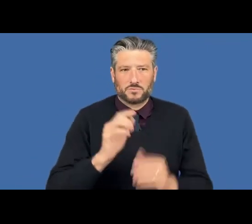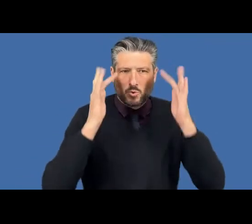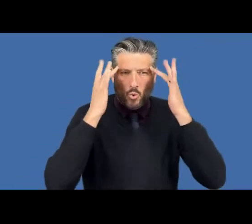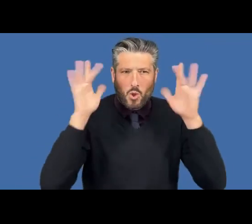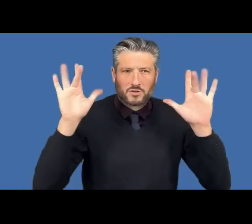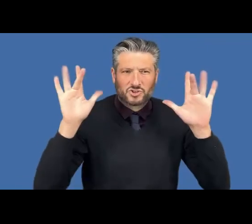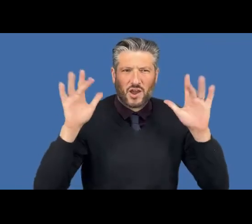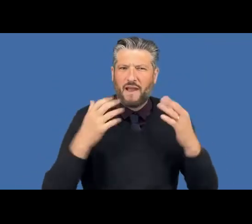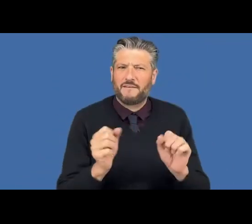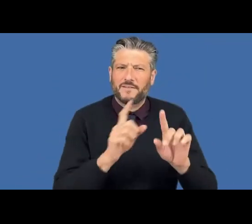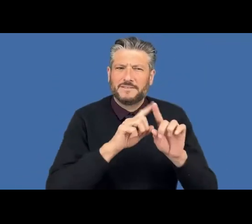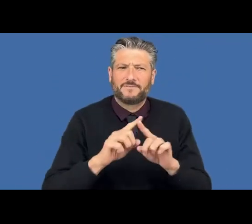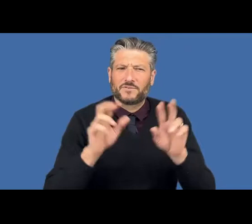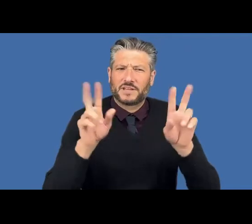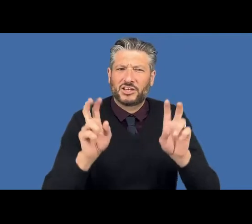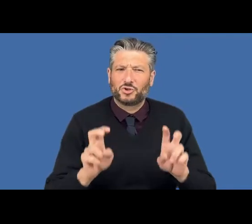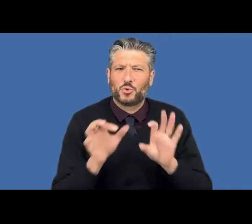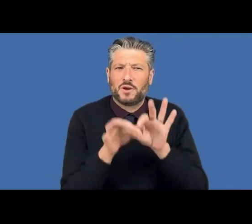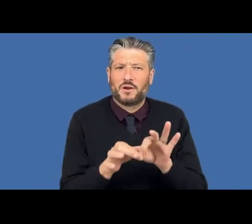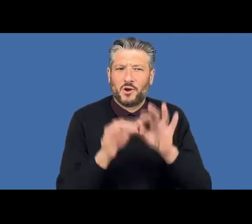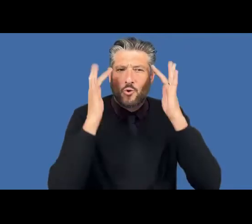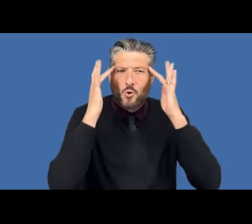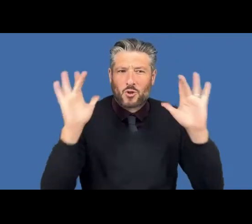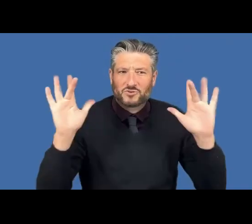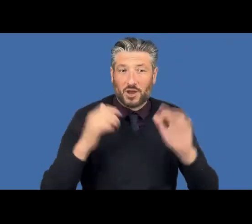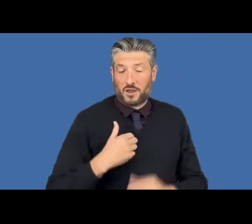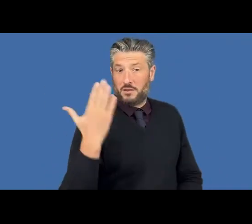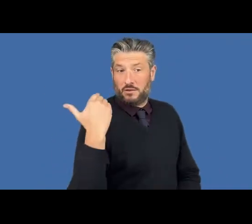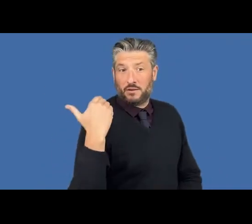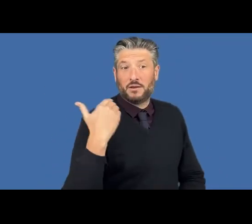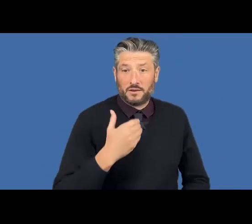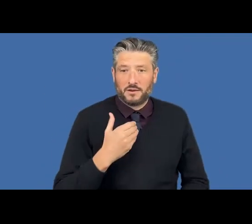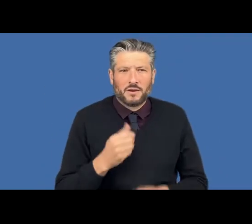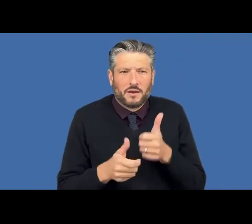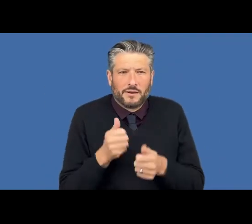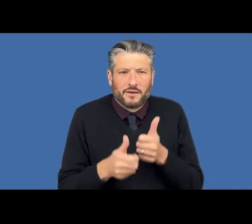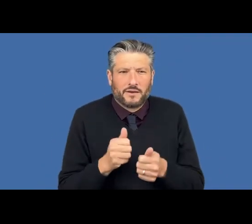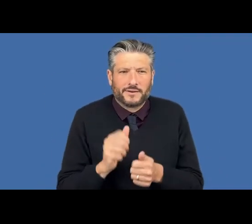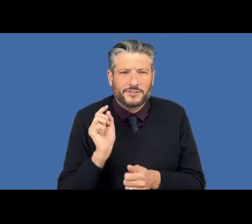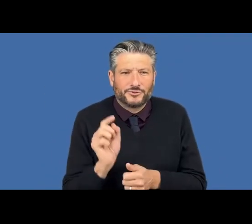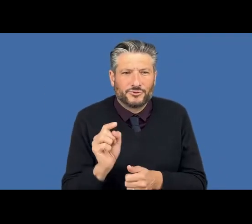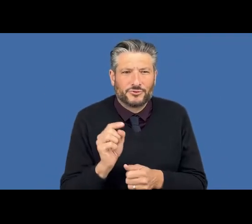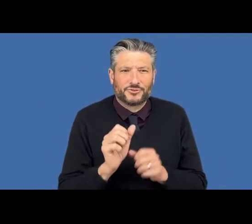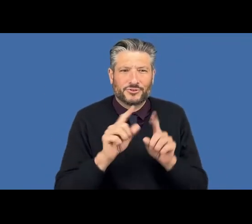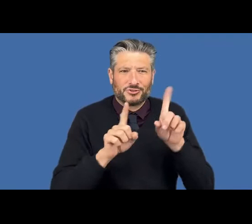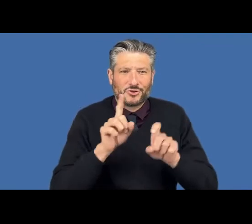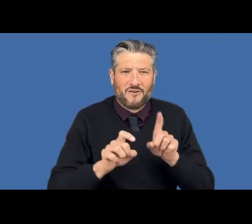was clear from that survey, and I answered the same as everyone else, that attitudes are the biggest barrier. So therefore we